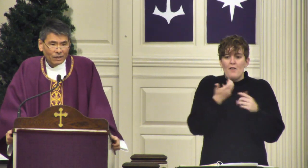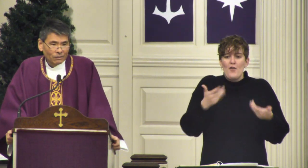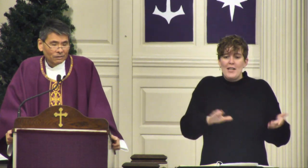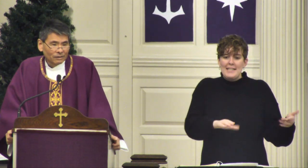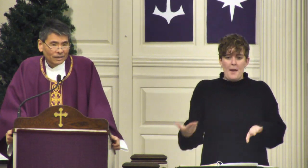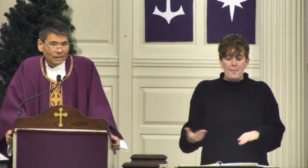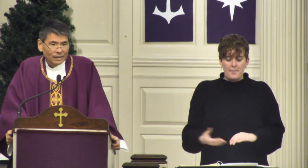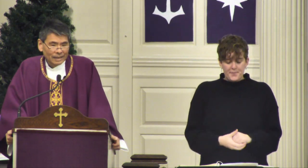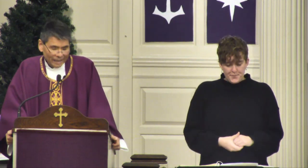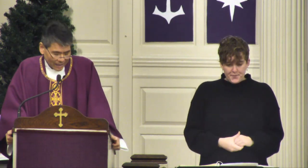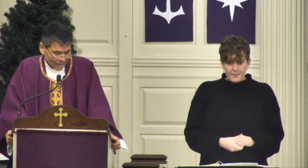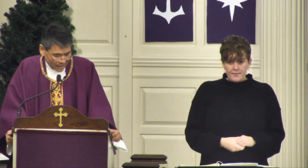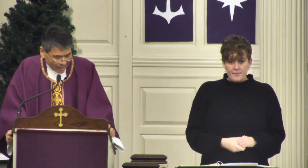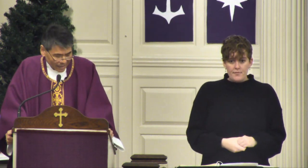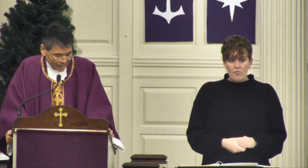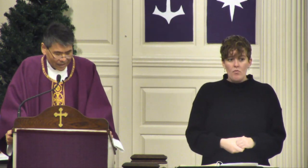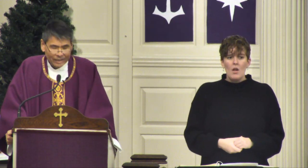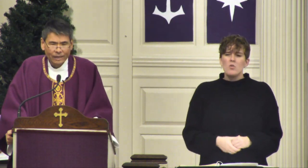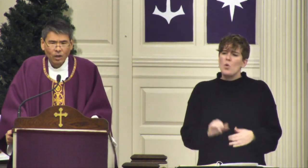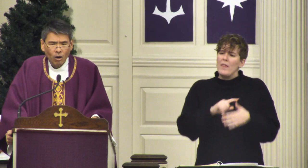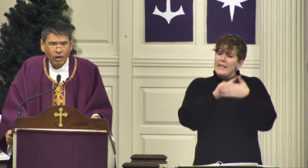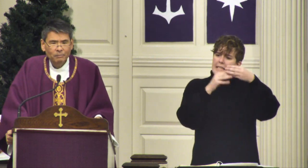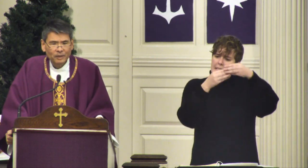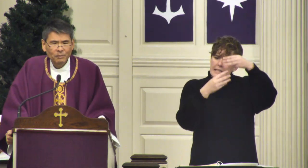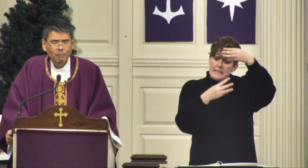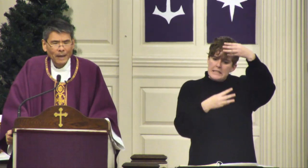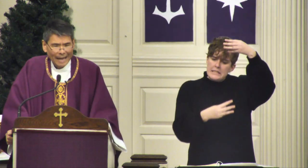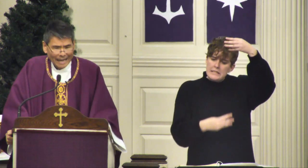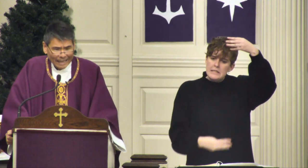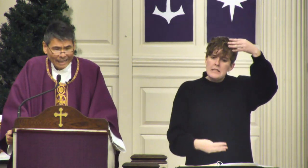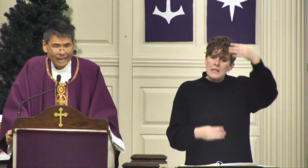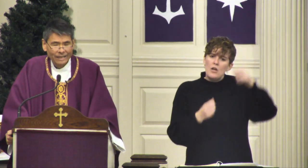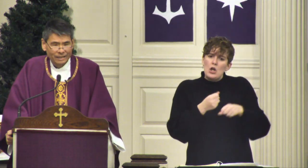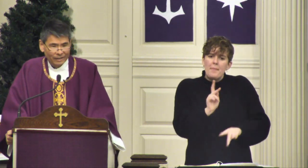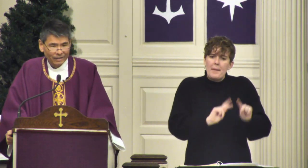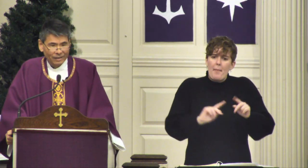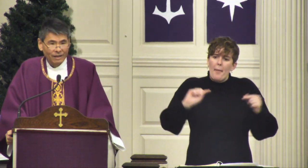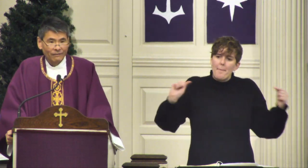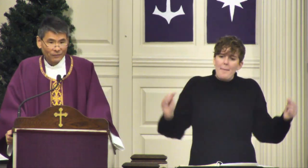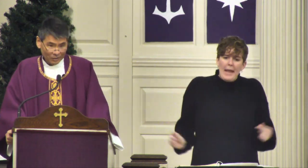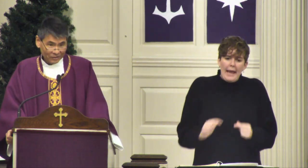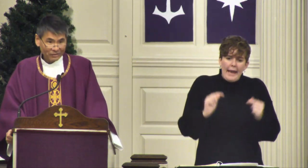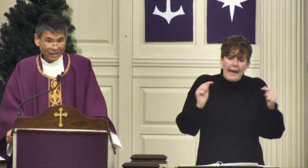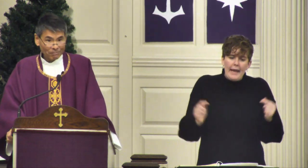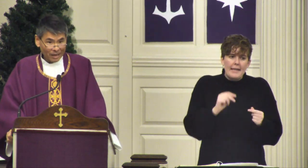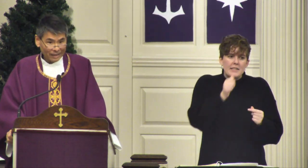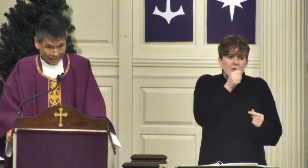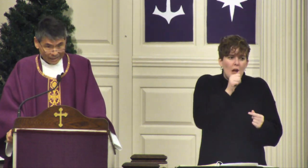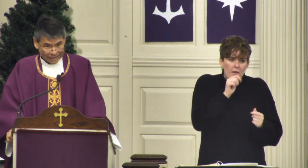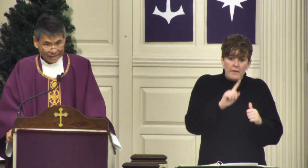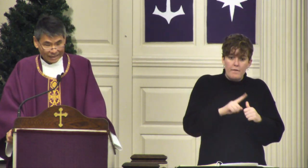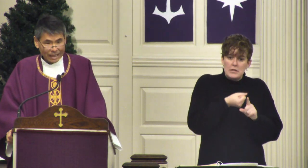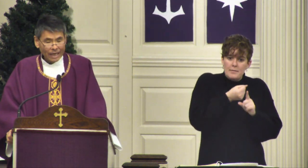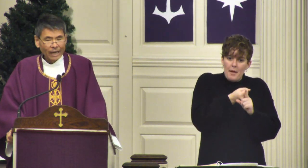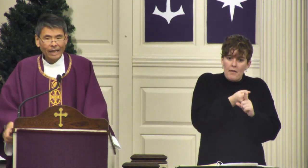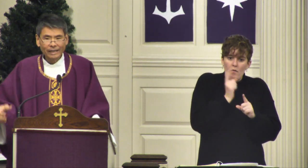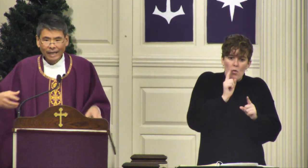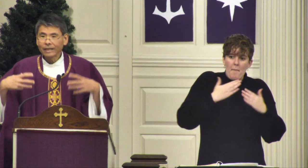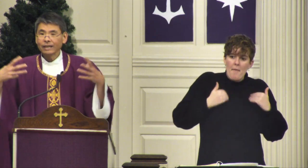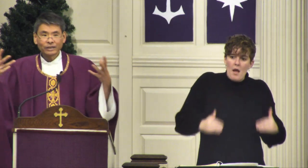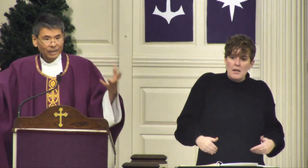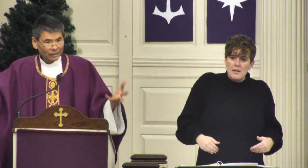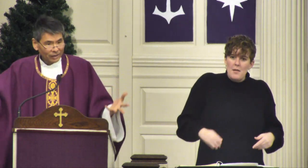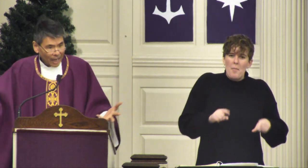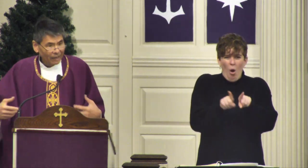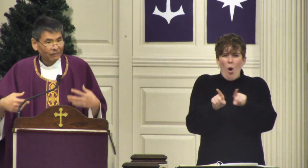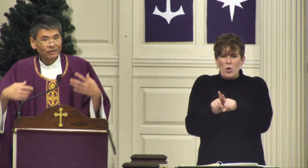So these things that cause people pain and suffering, first to their bodies and then